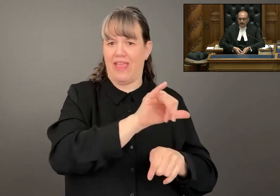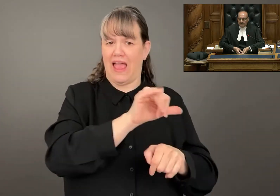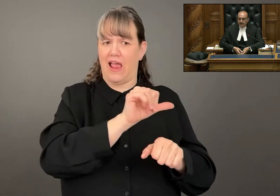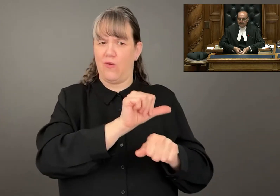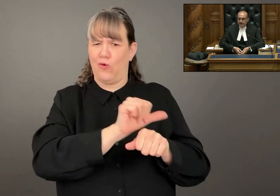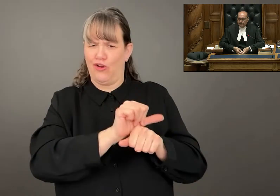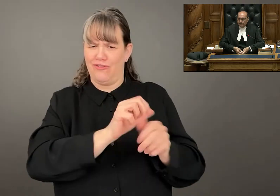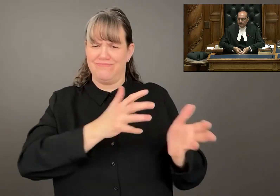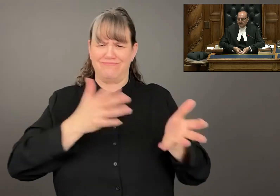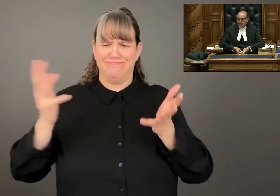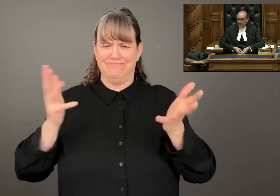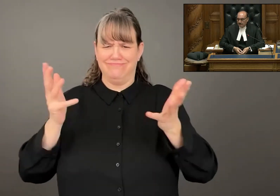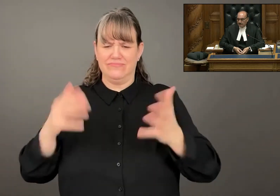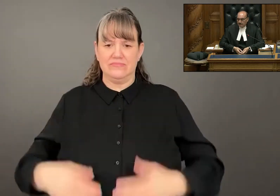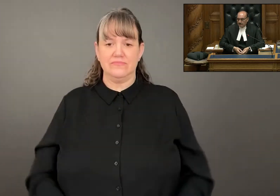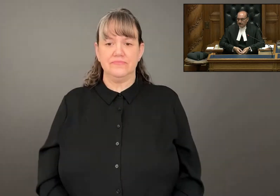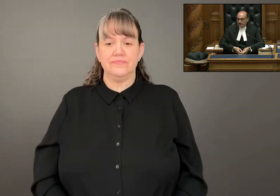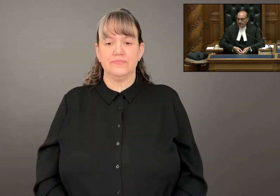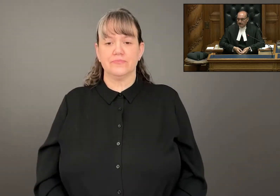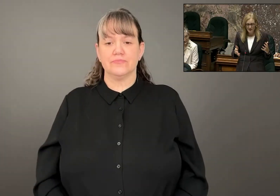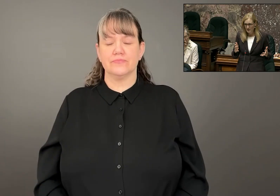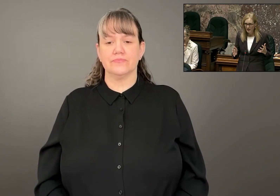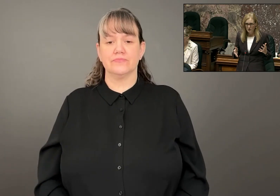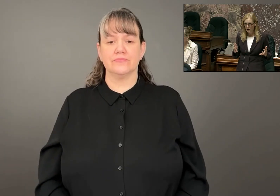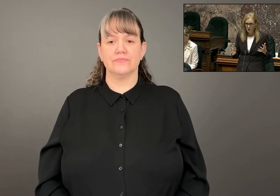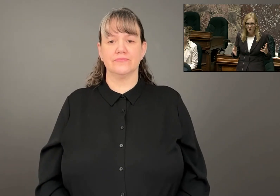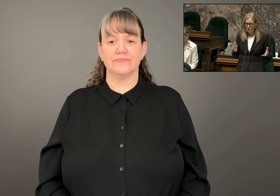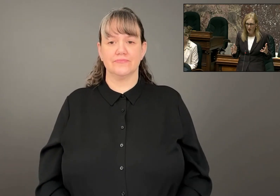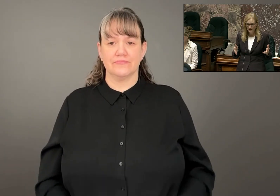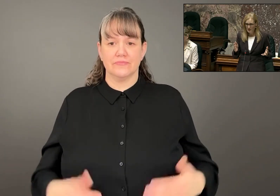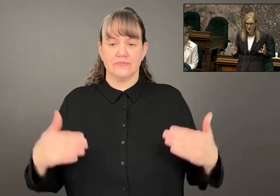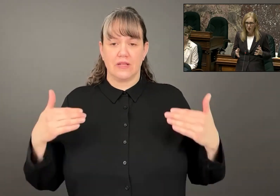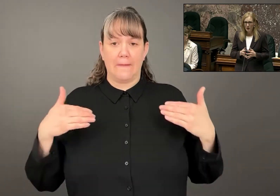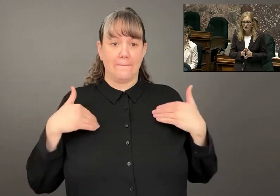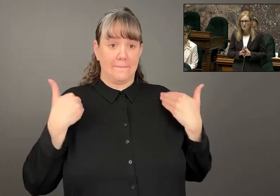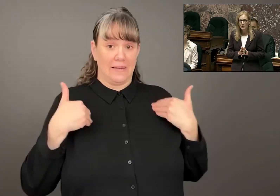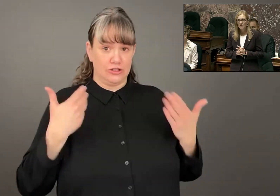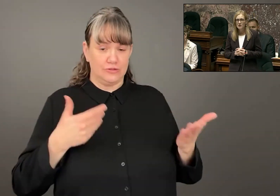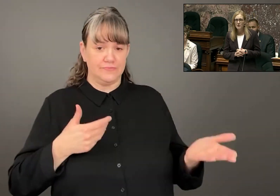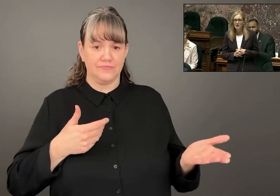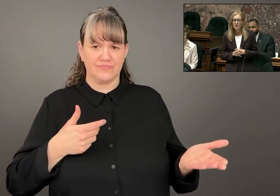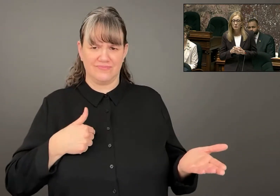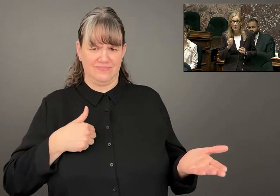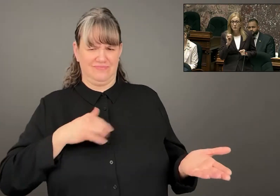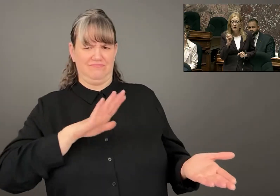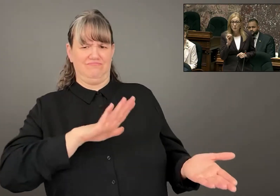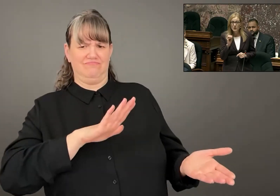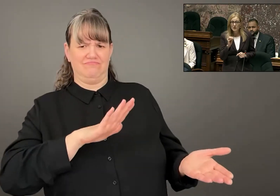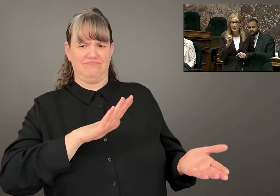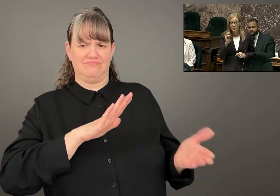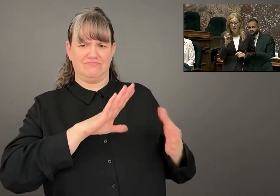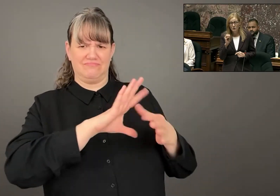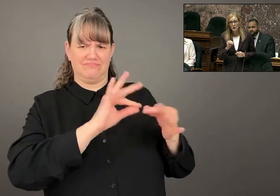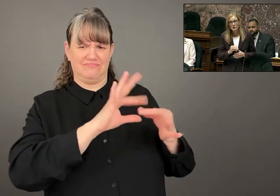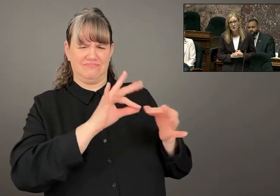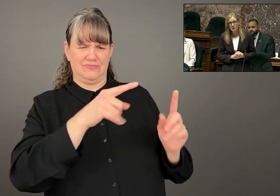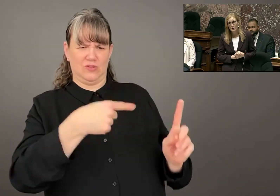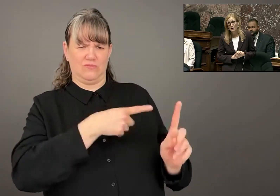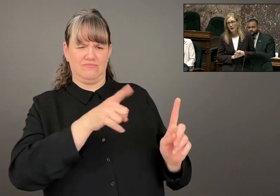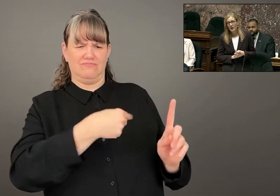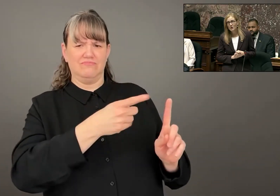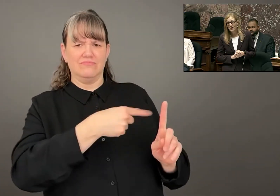Minister. Thank you, Honourable Speaker. There were many things in that dog's breakfast of a question, but I'll speak originally and